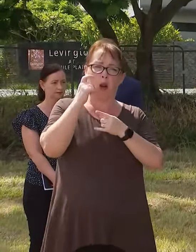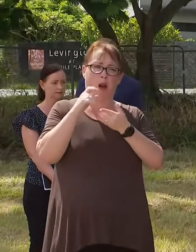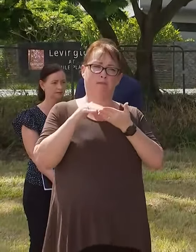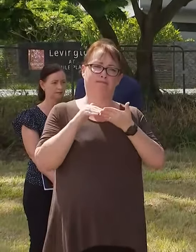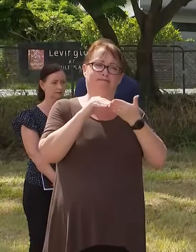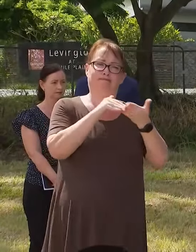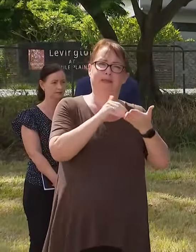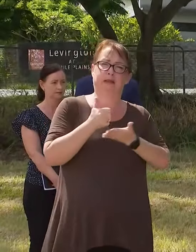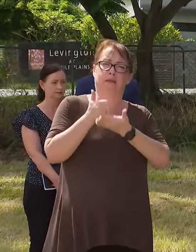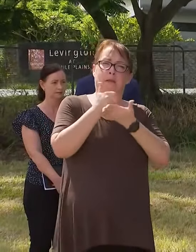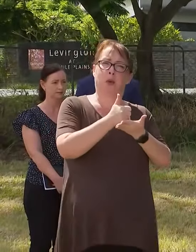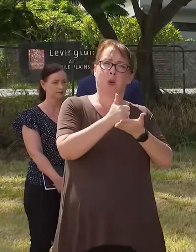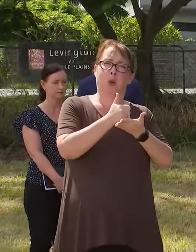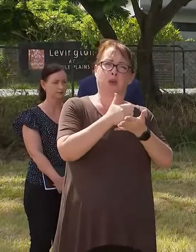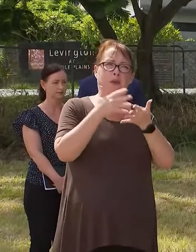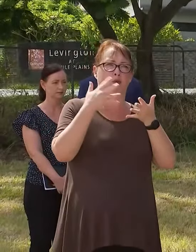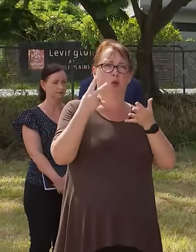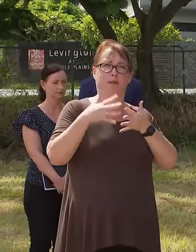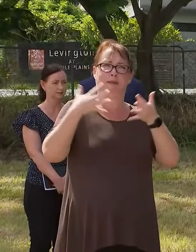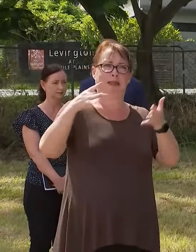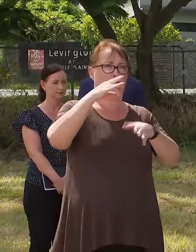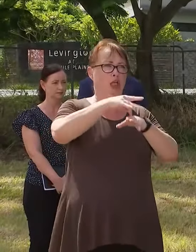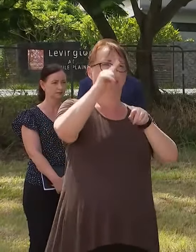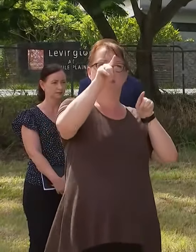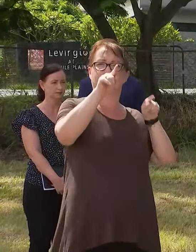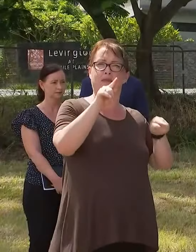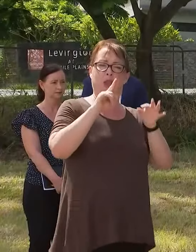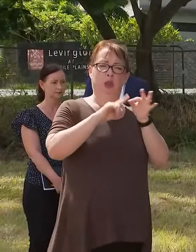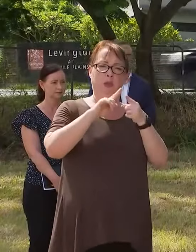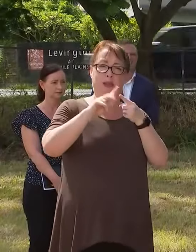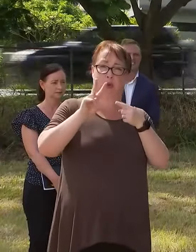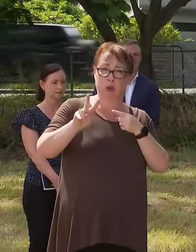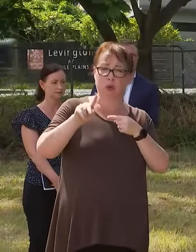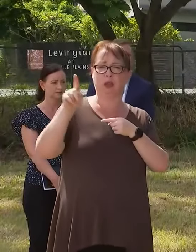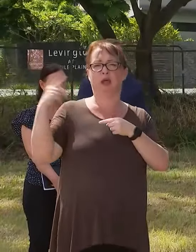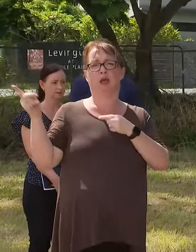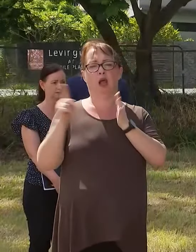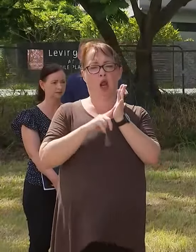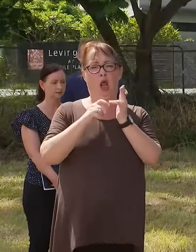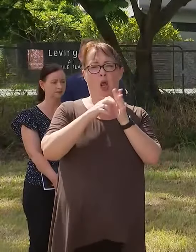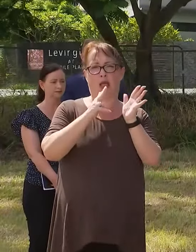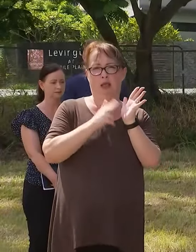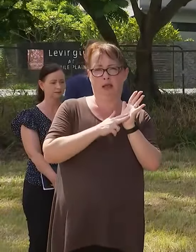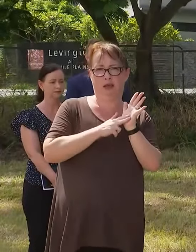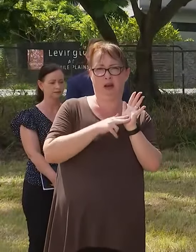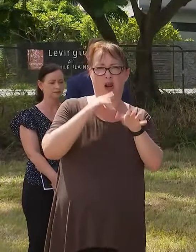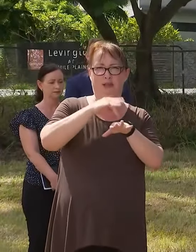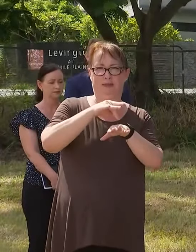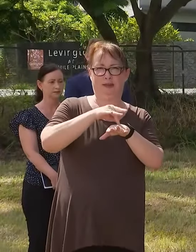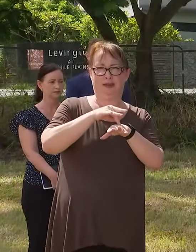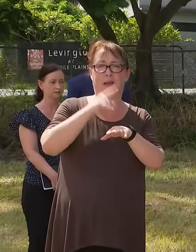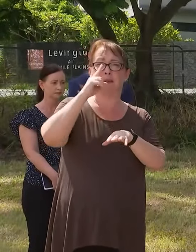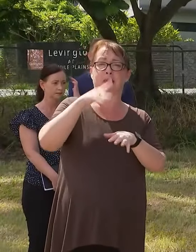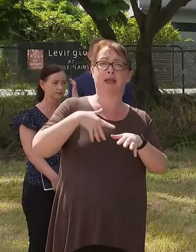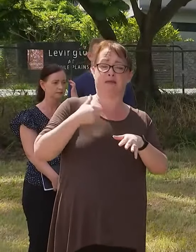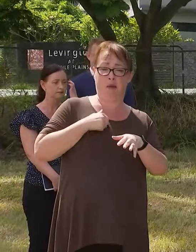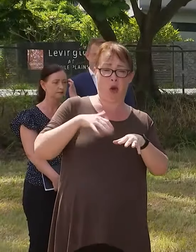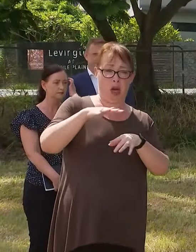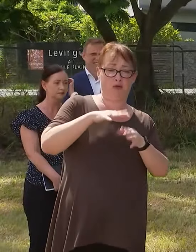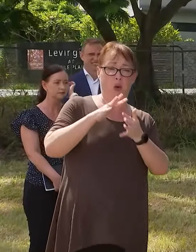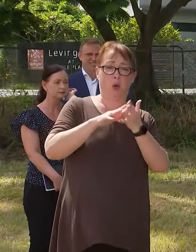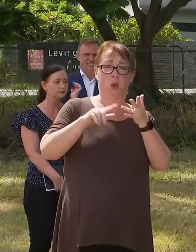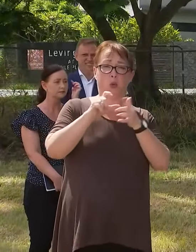large tertiary hospitals, the QE2 Hospital and the Logan Hospital. For people living in my community, living in suburbs like